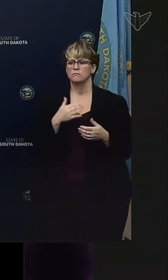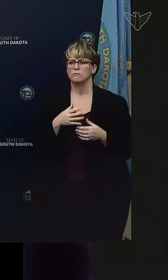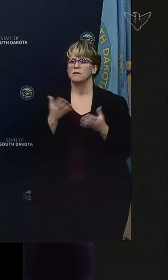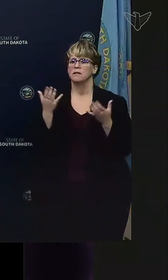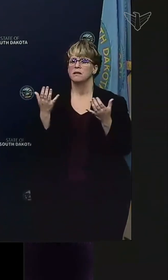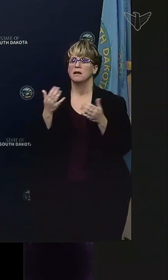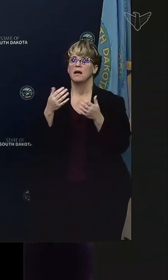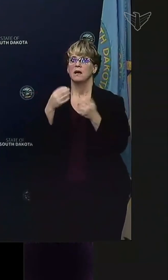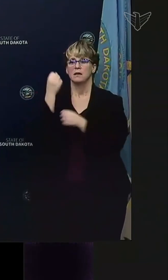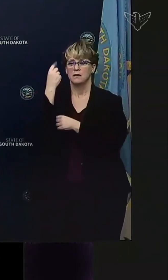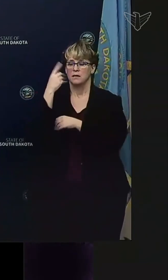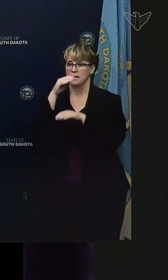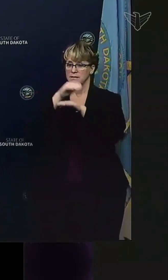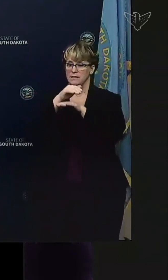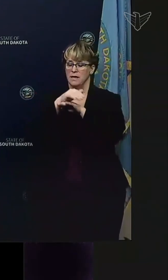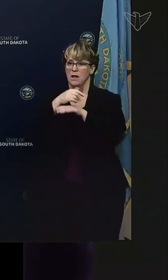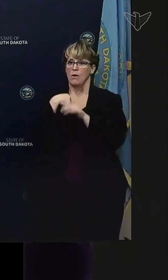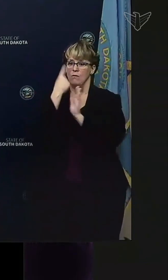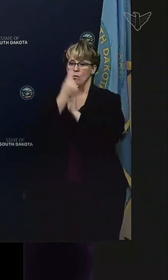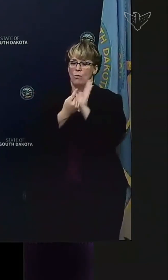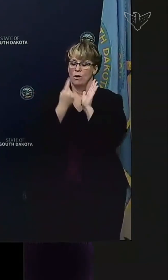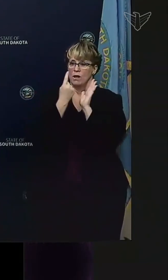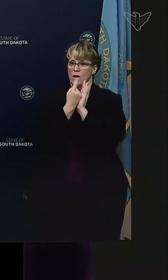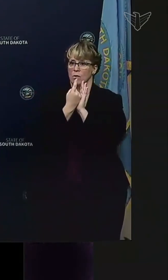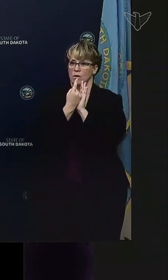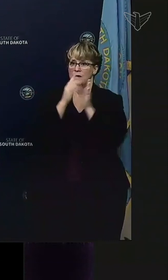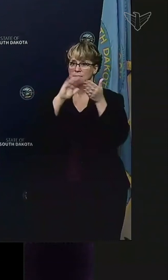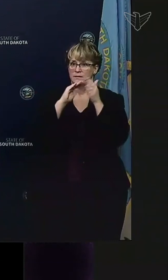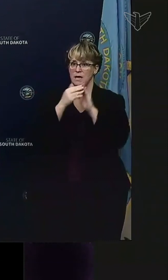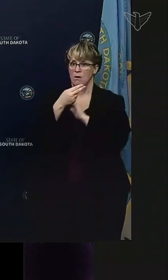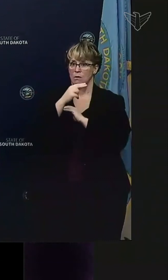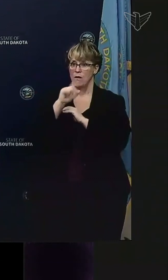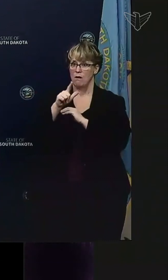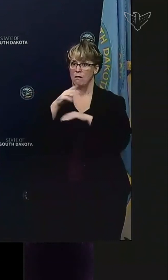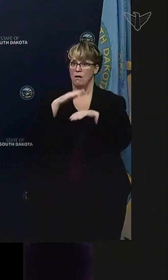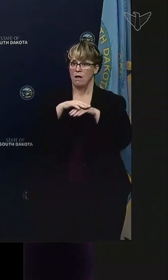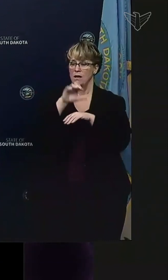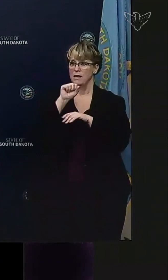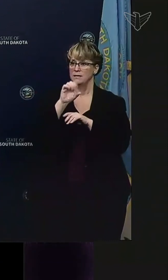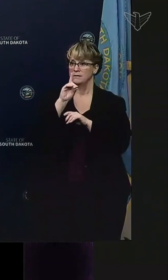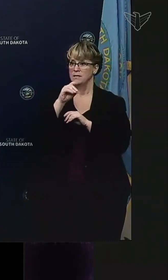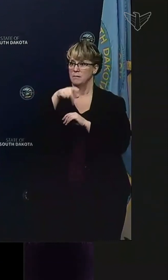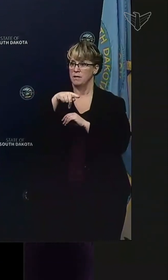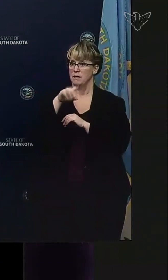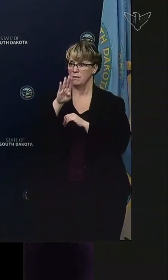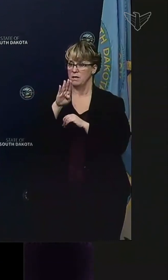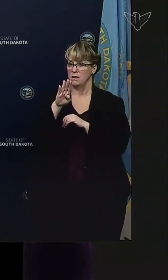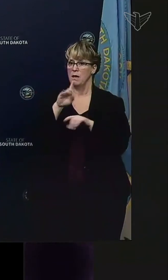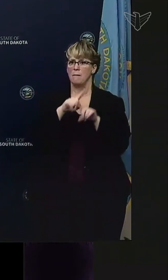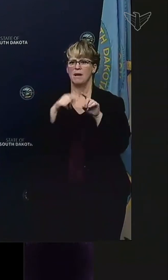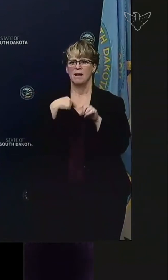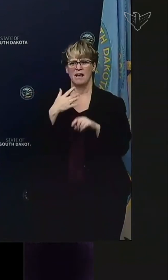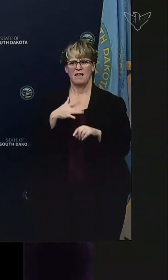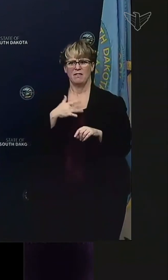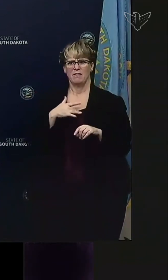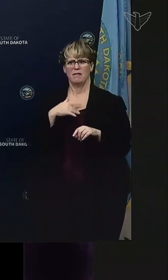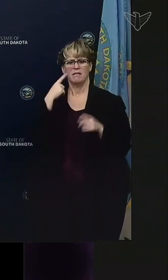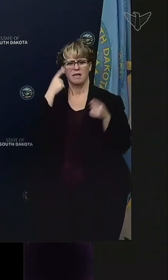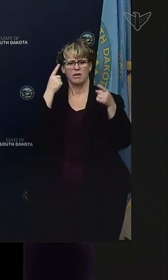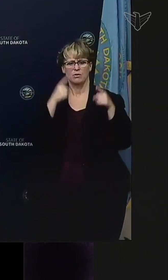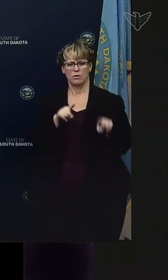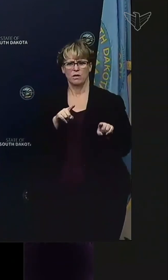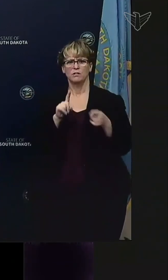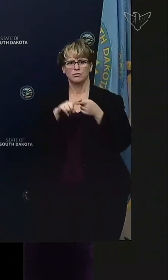today is that tonight we'll be doing an hour-long town hall on South Dakota Public Broadcasting, but I think South Dakota Public Broadcasting has